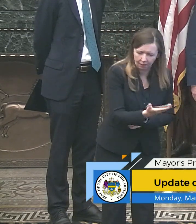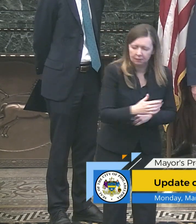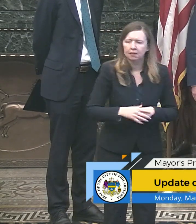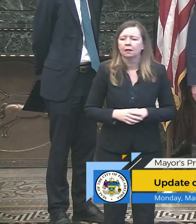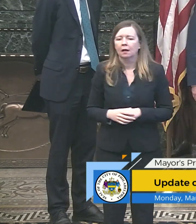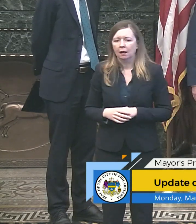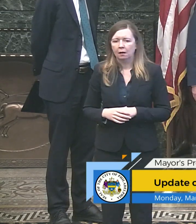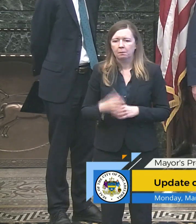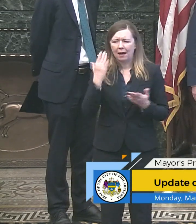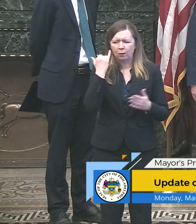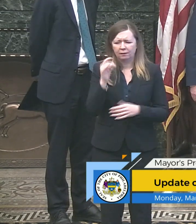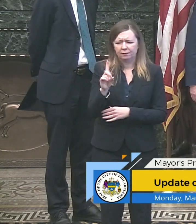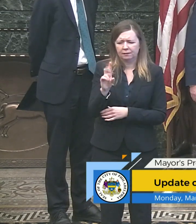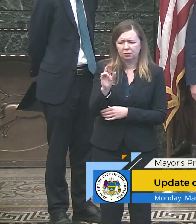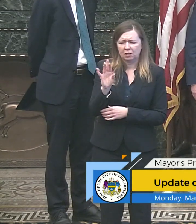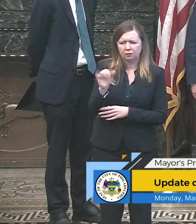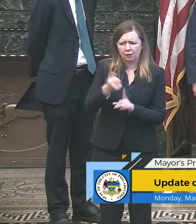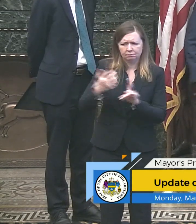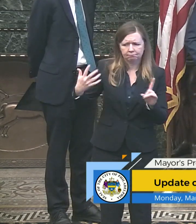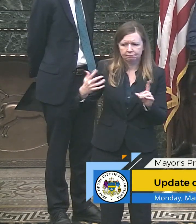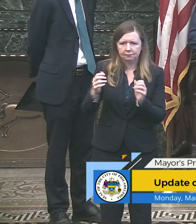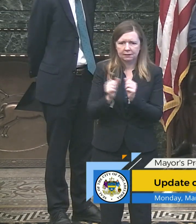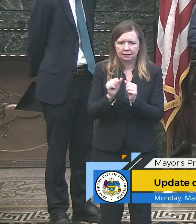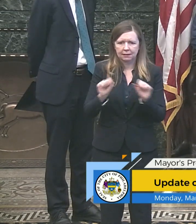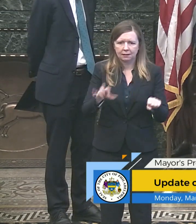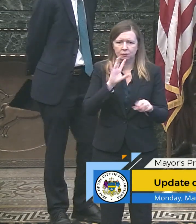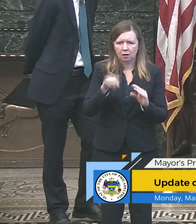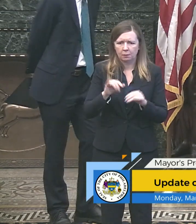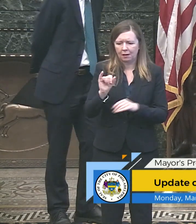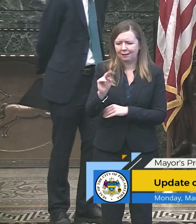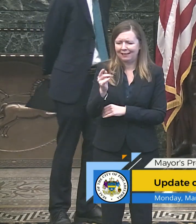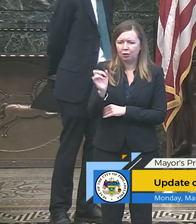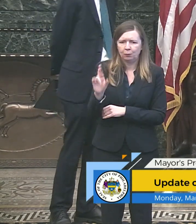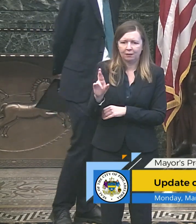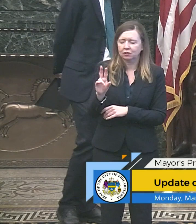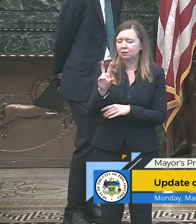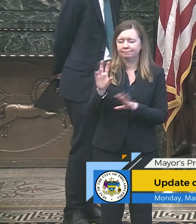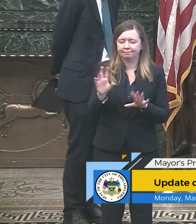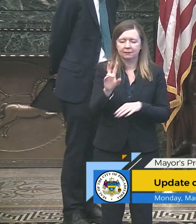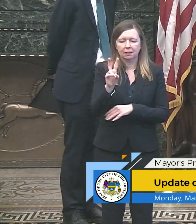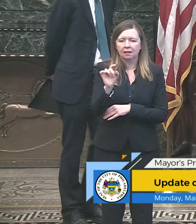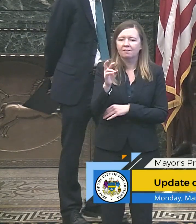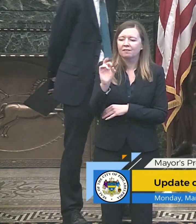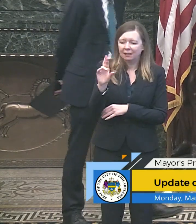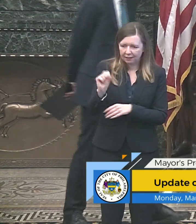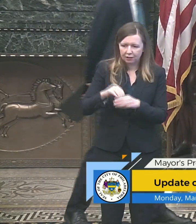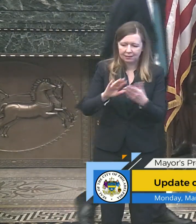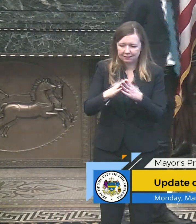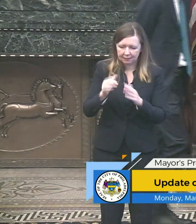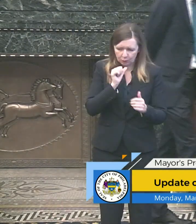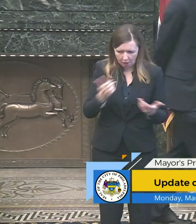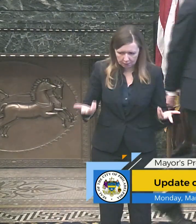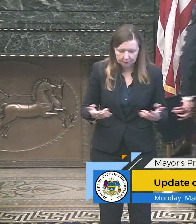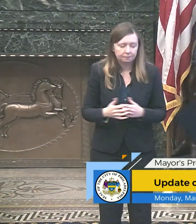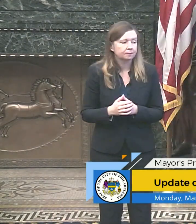know if Dr. Farley wants to address incubators across the city or not. Ventilators, I'm sorry.